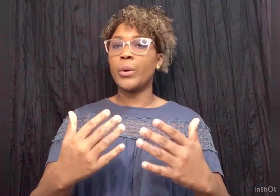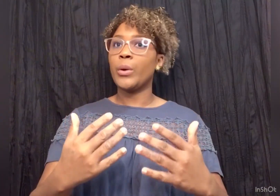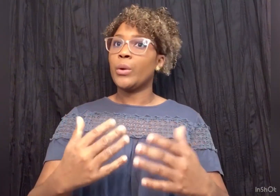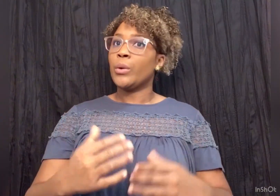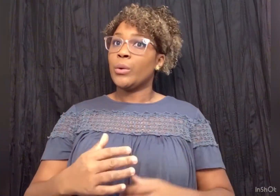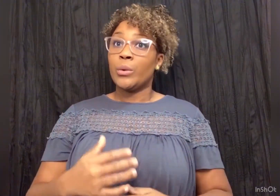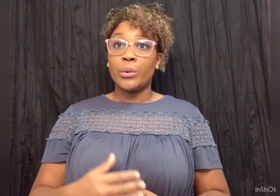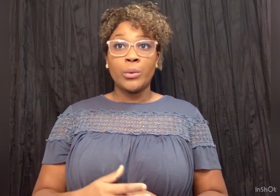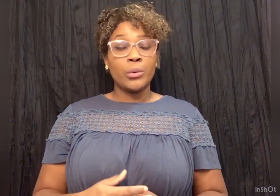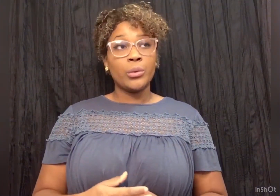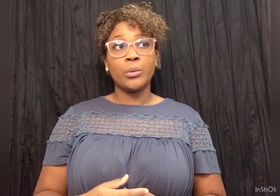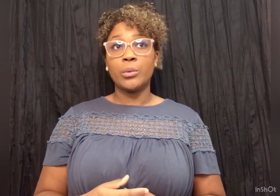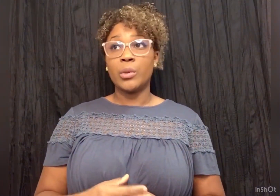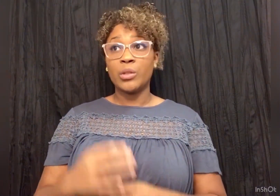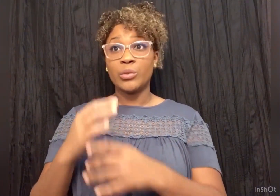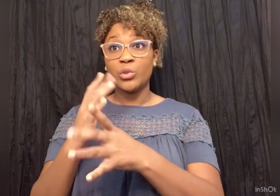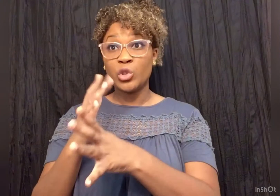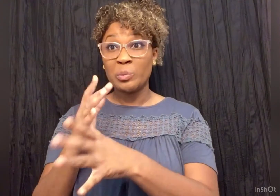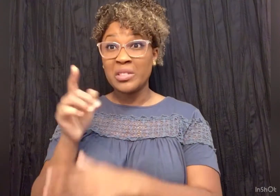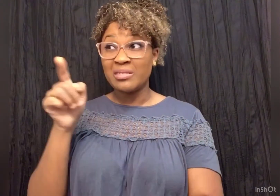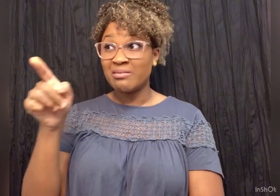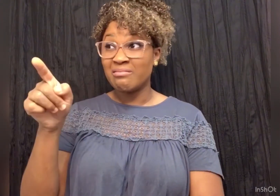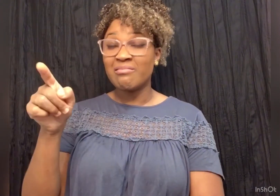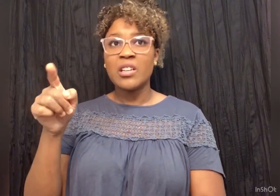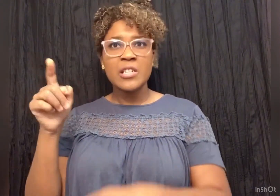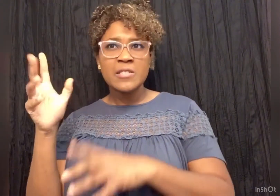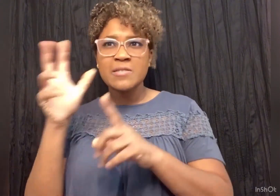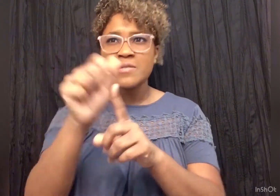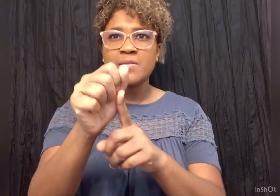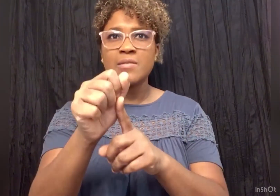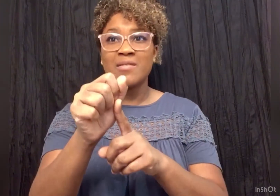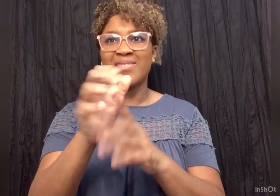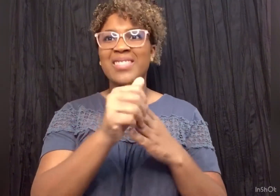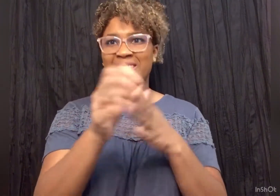The Germans arrested the leaders of the Jewish community.